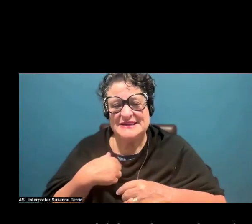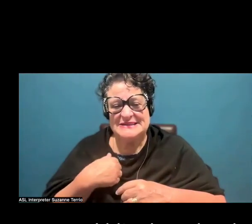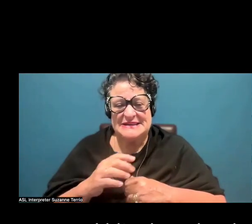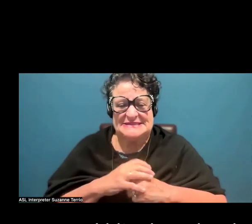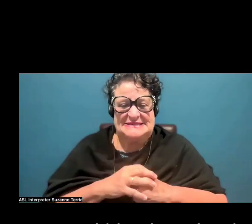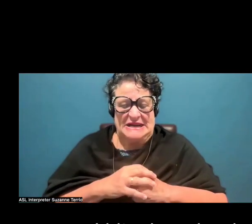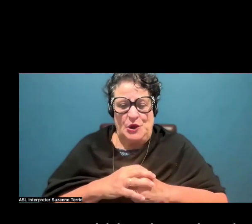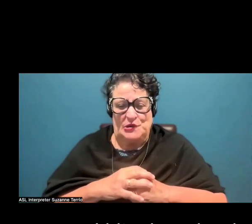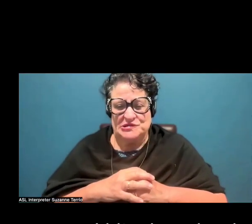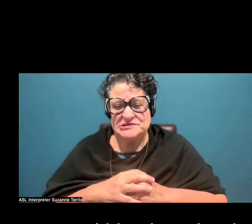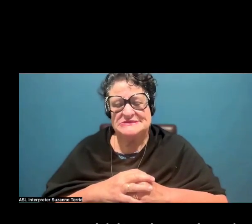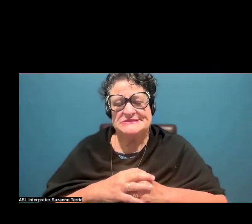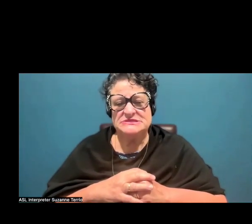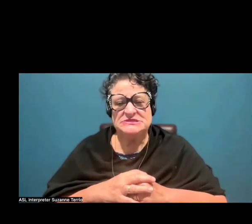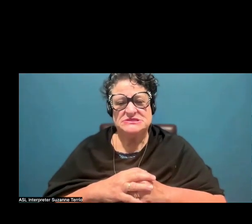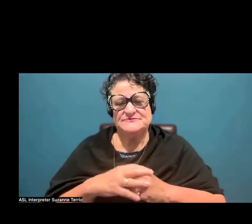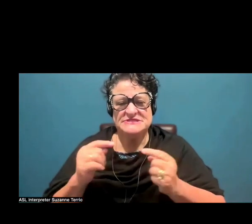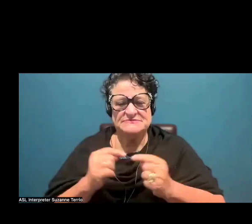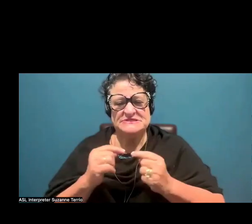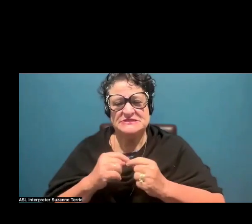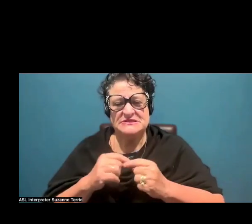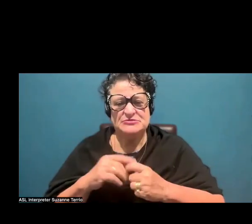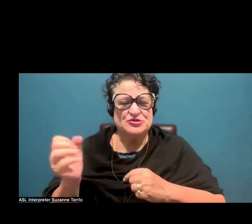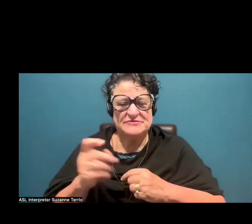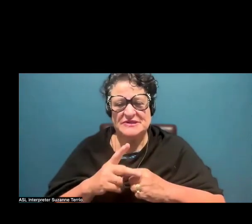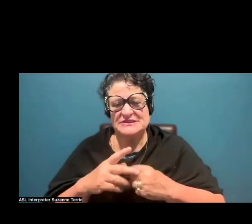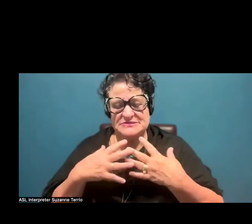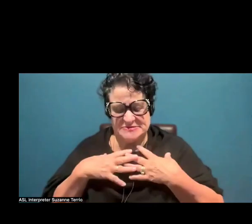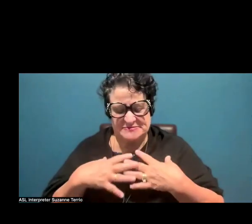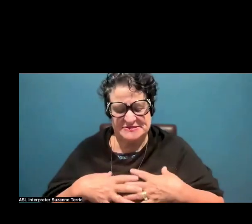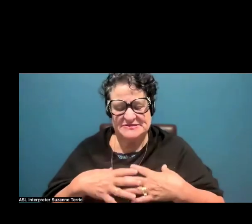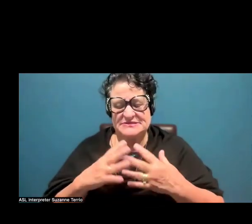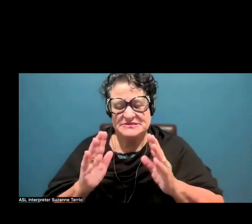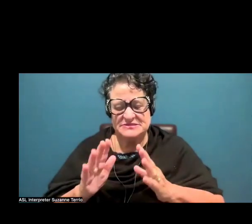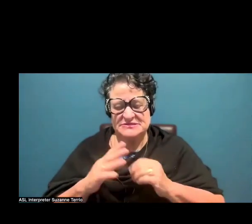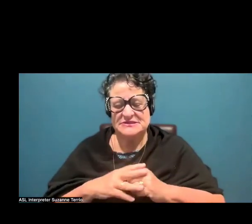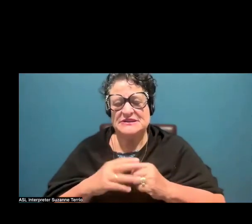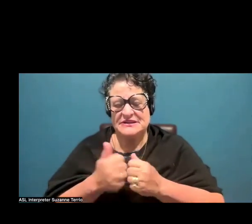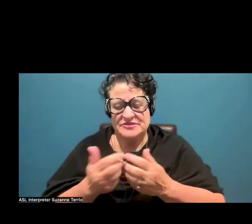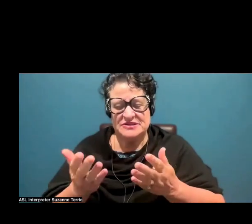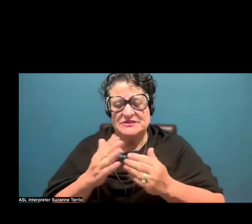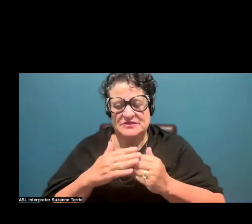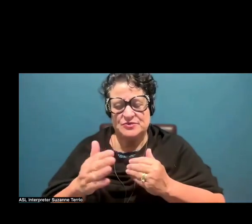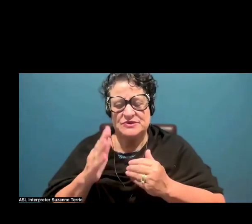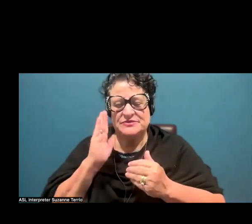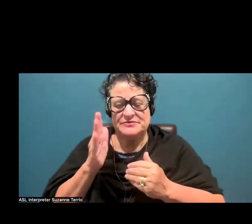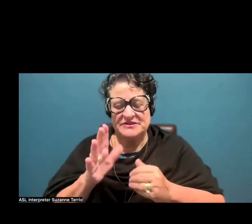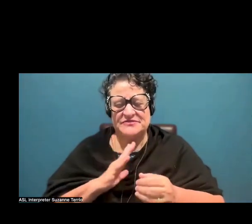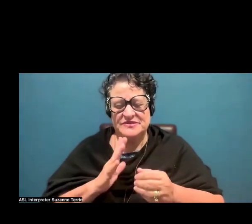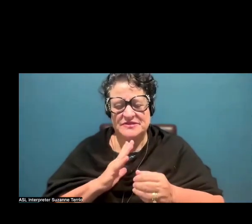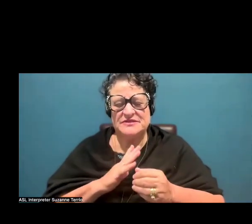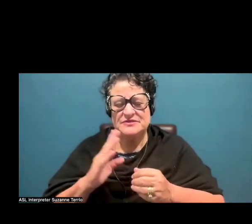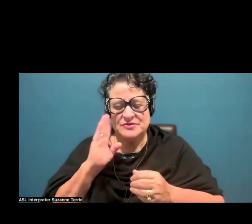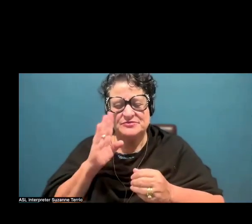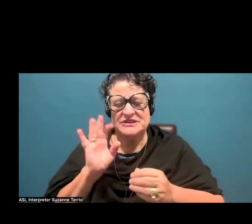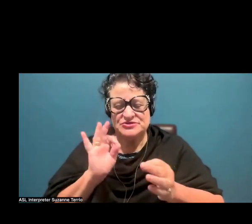of my cheek, let the flash of pain pull me back, bring me home to my body. Everything will be fine, Nan. Everything will be just